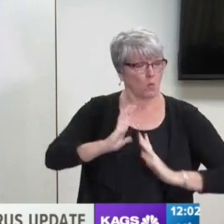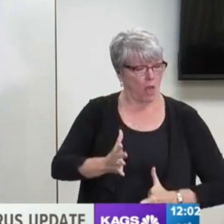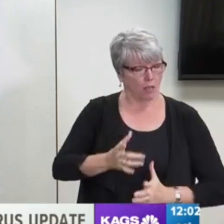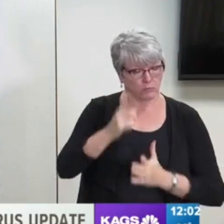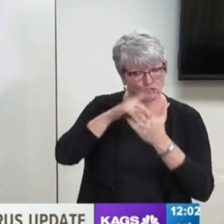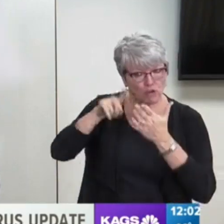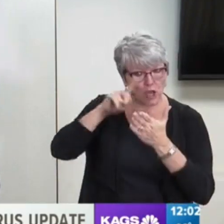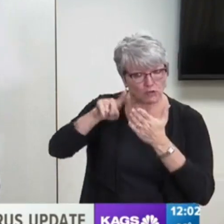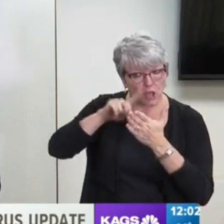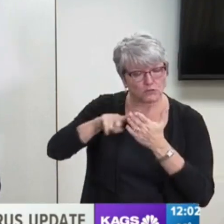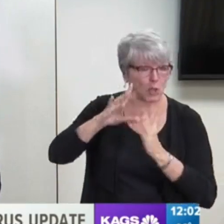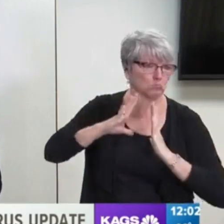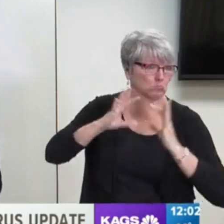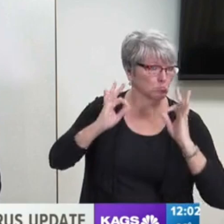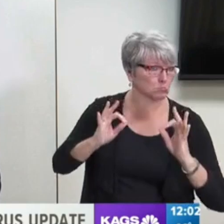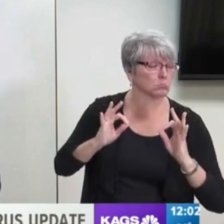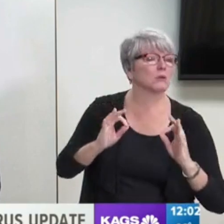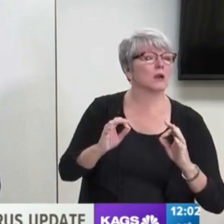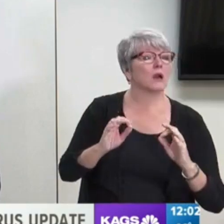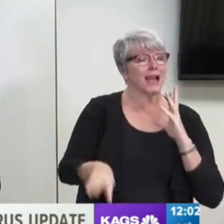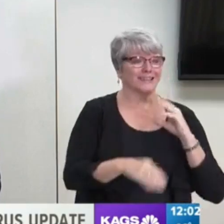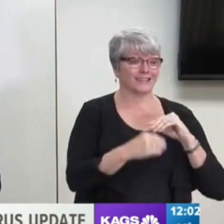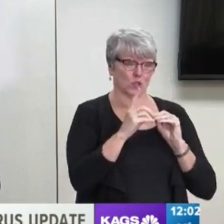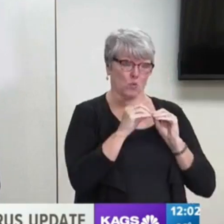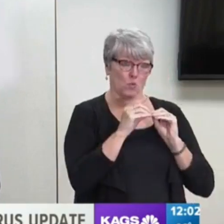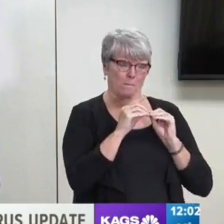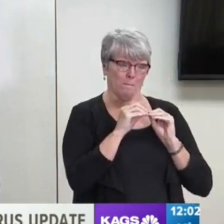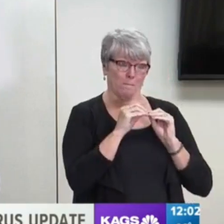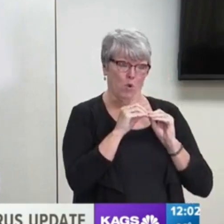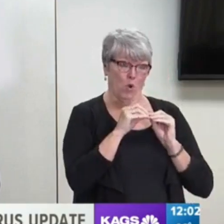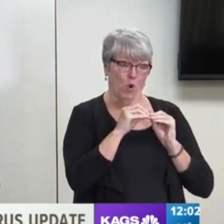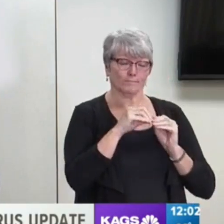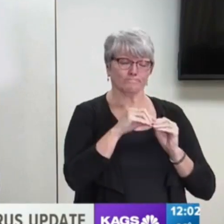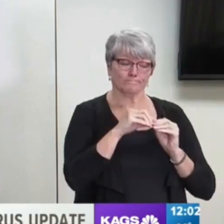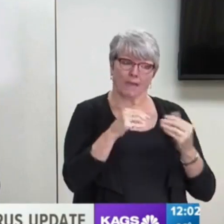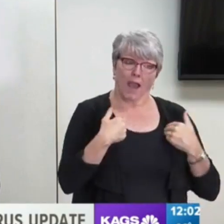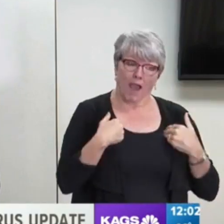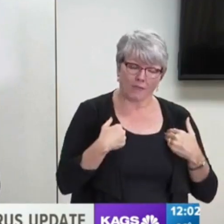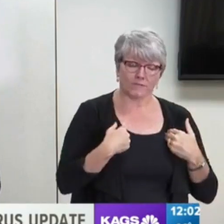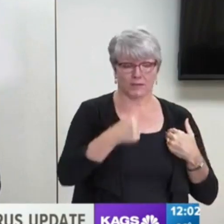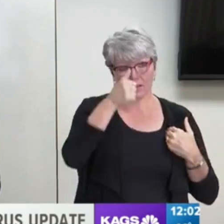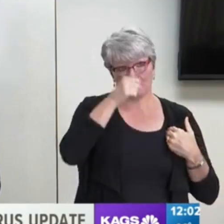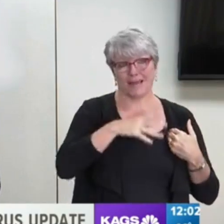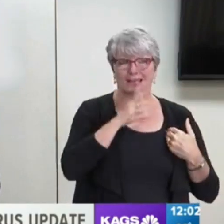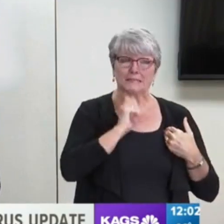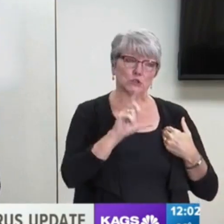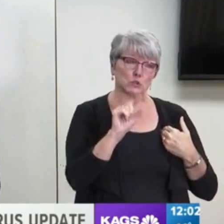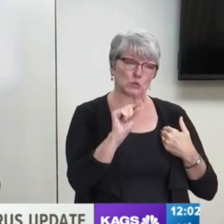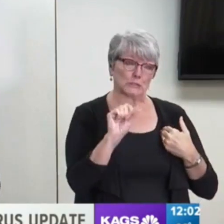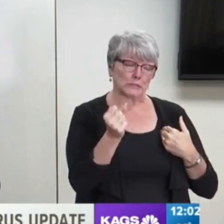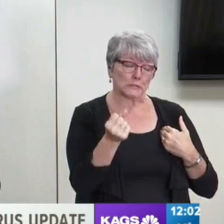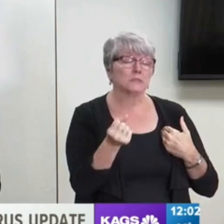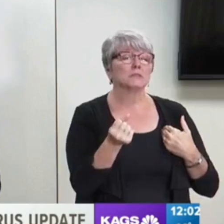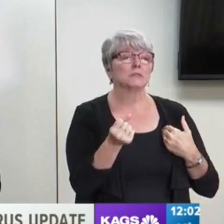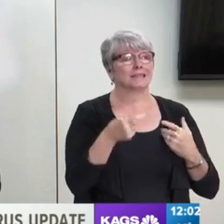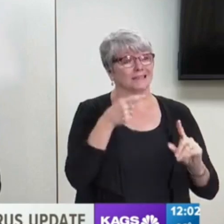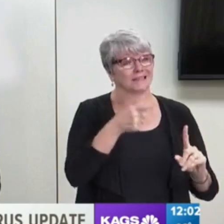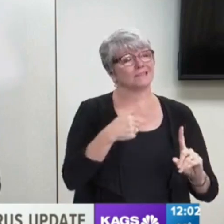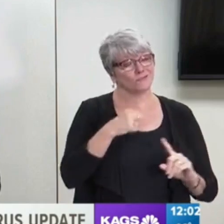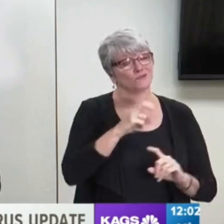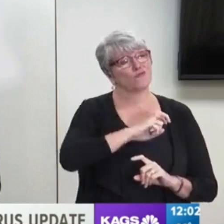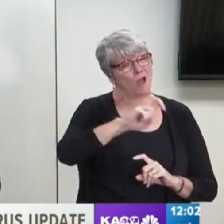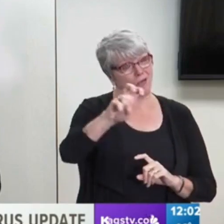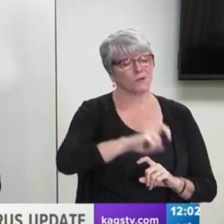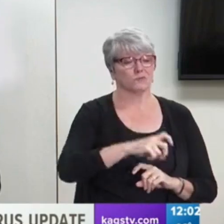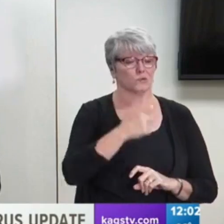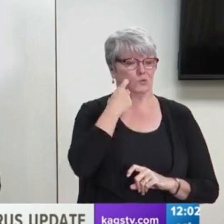regularly. In addition, we have another case of a gentleman in his 20s who did have travel